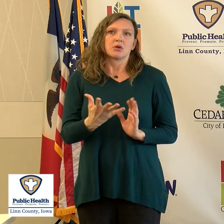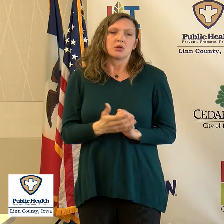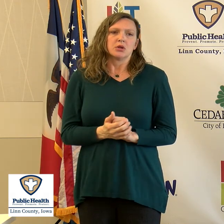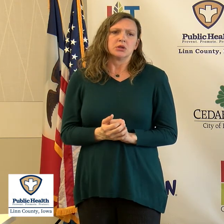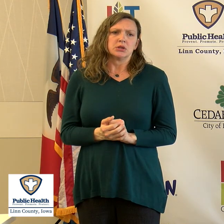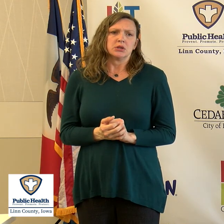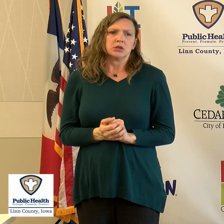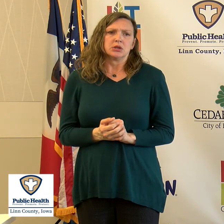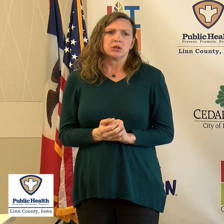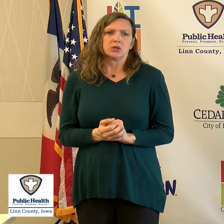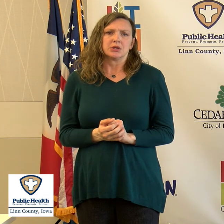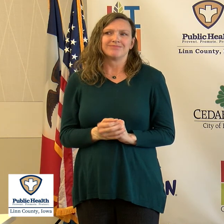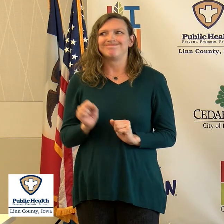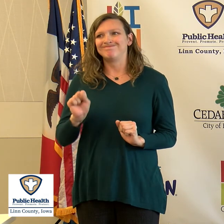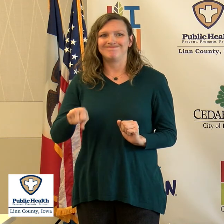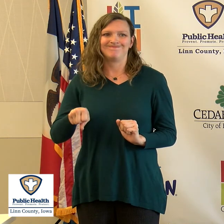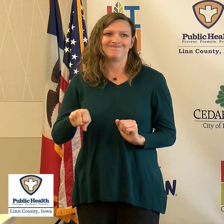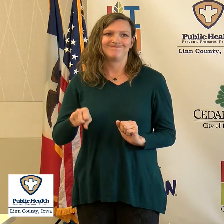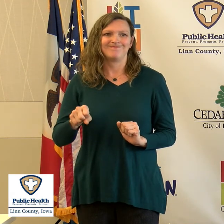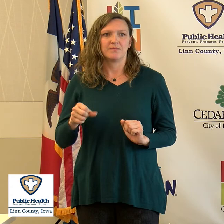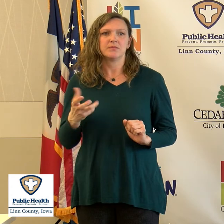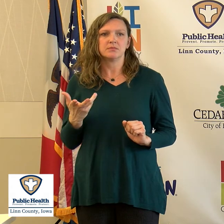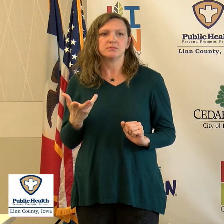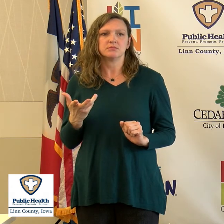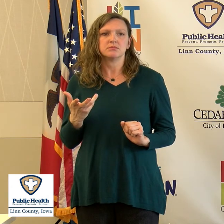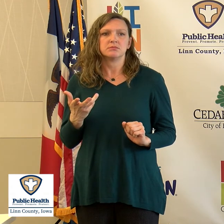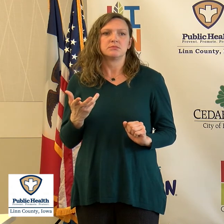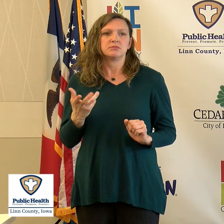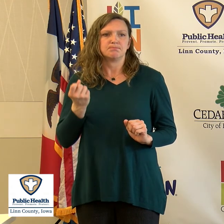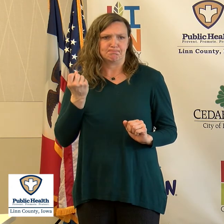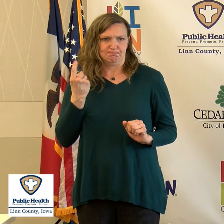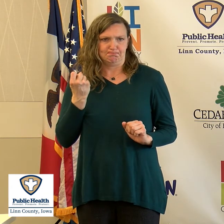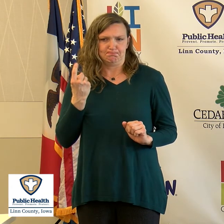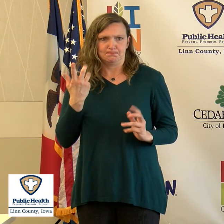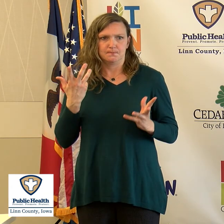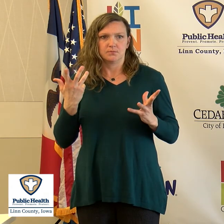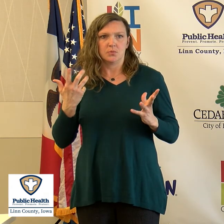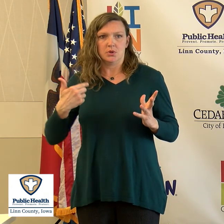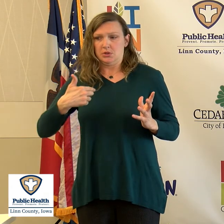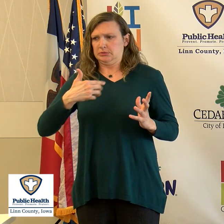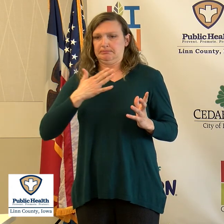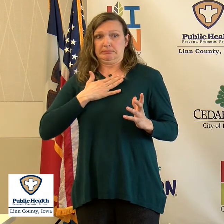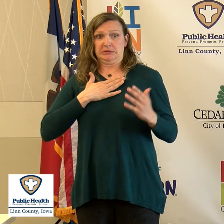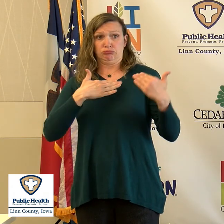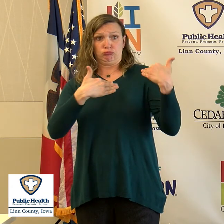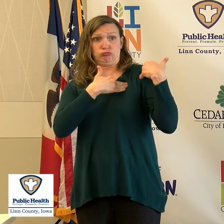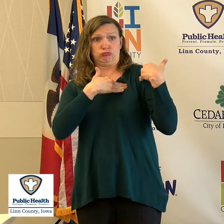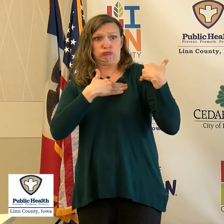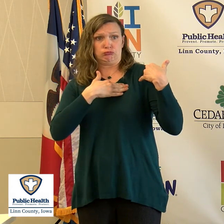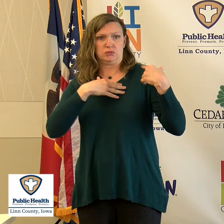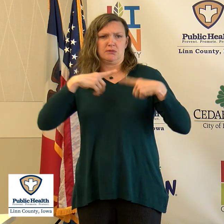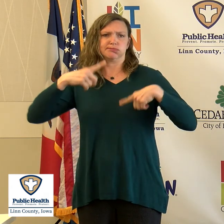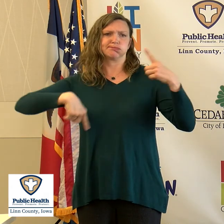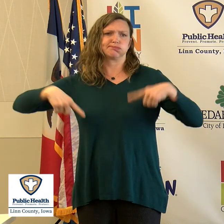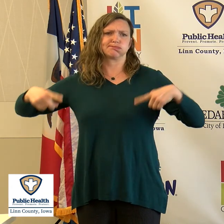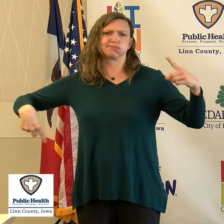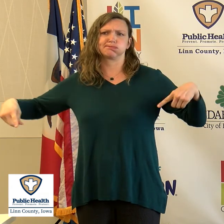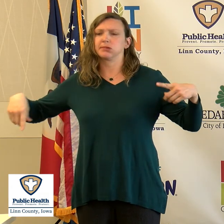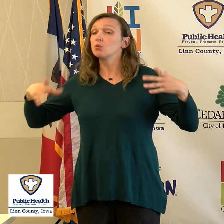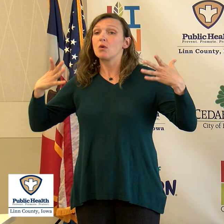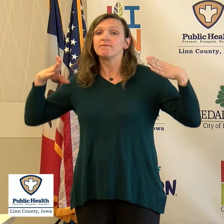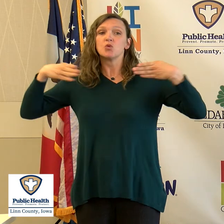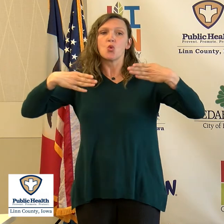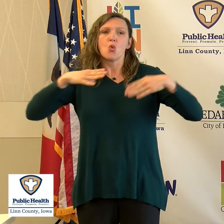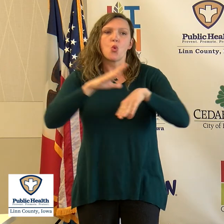certainly understand that there are essential workers of all stripes. And grain processing